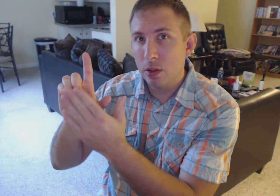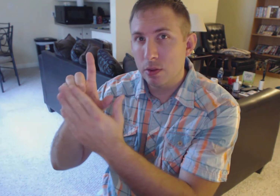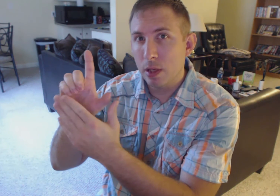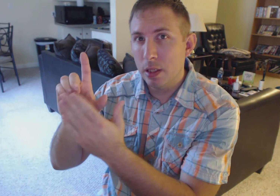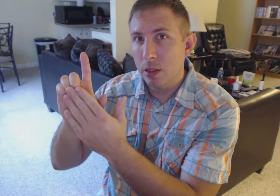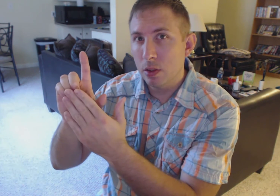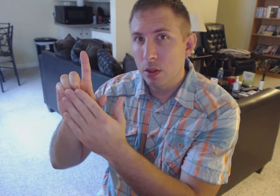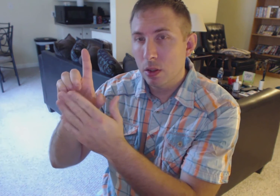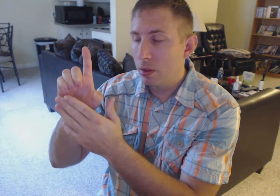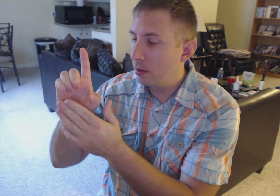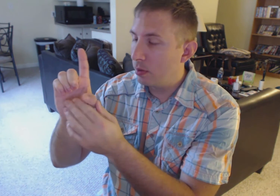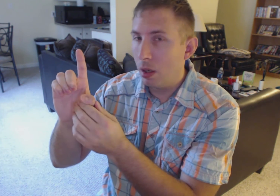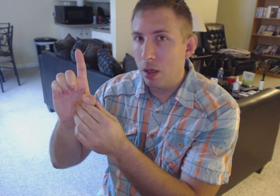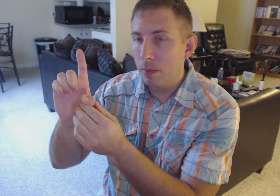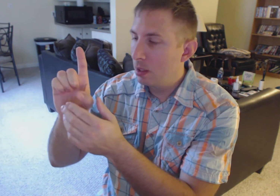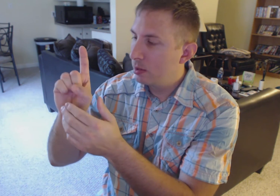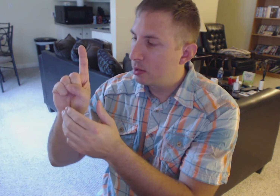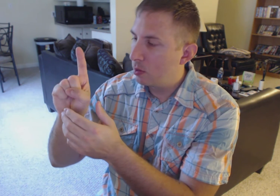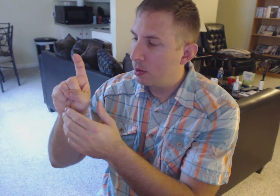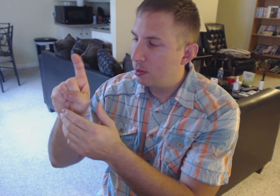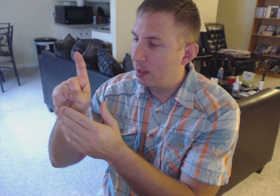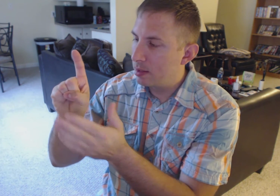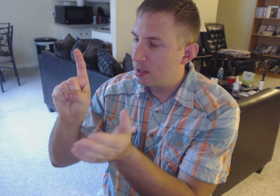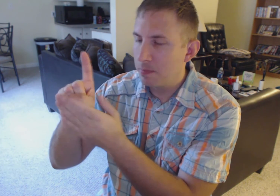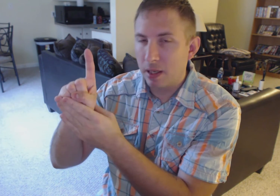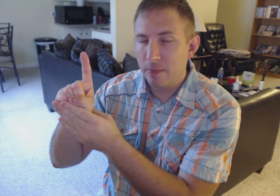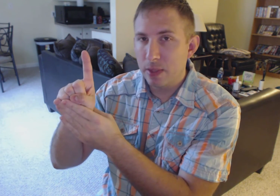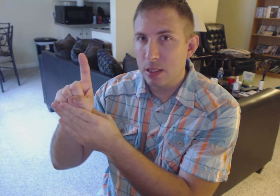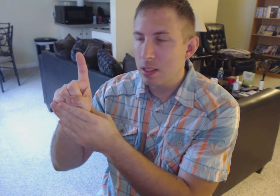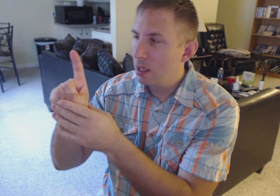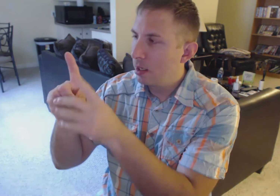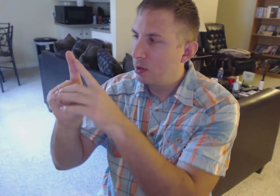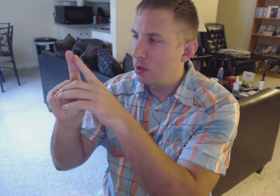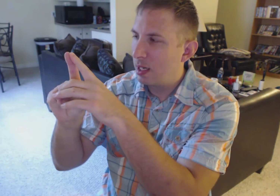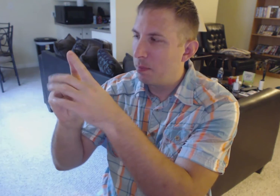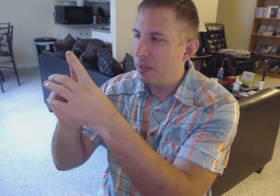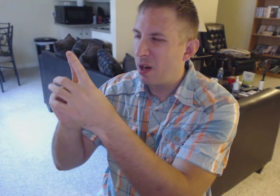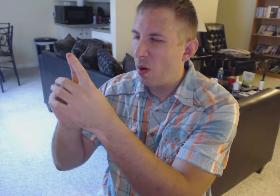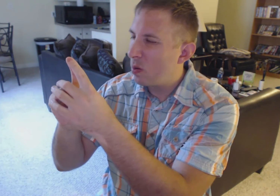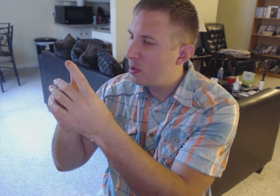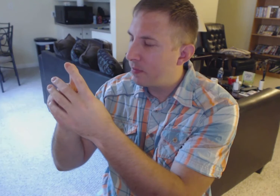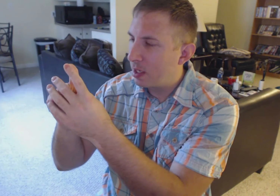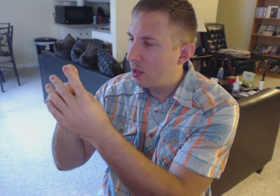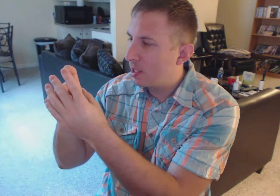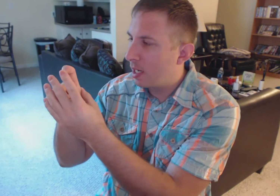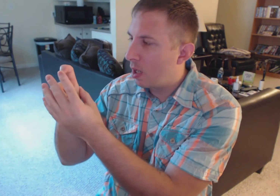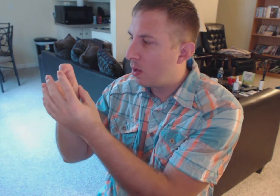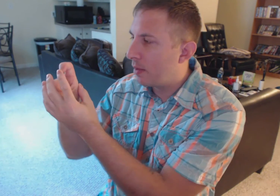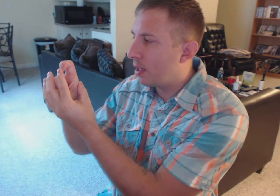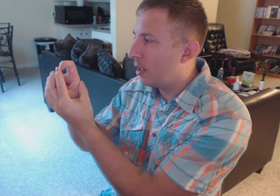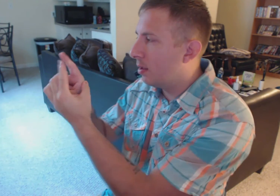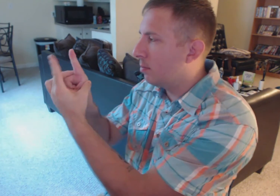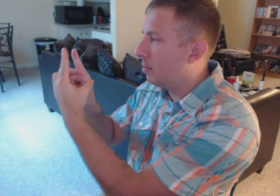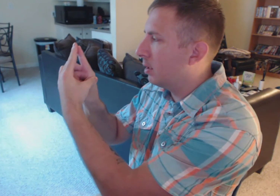fingers right here and the thumb. It's gonna do like this. Make a fist. You're gonna bend all your finger down like that. Bend